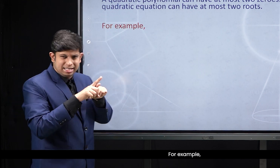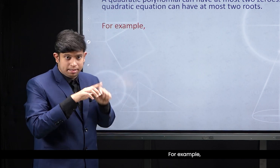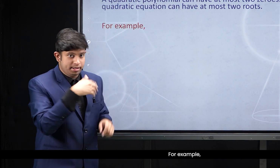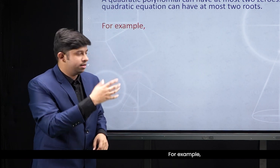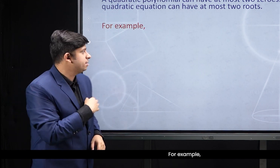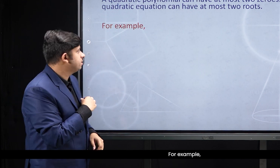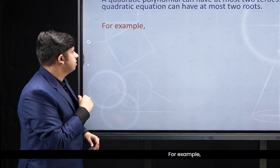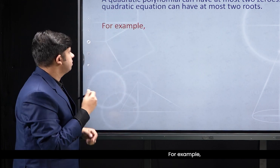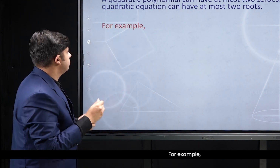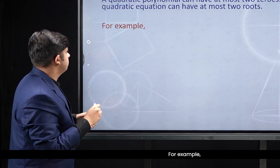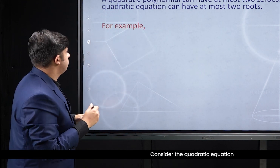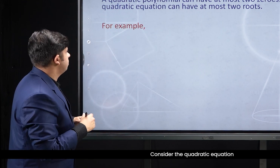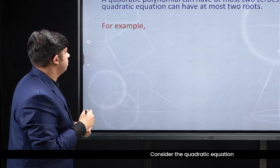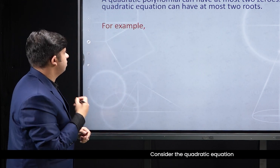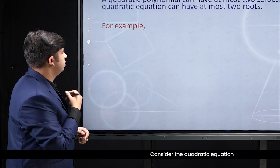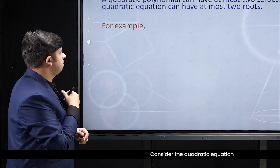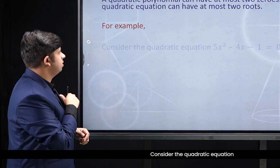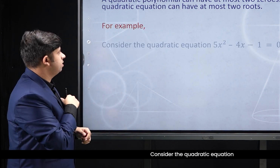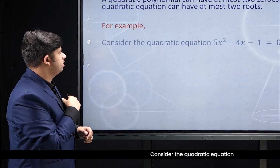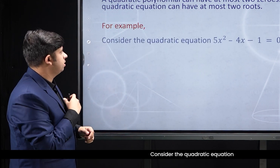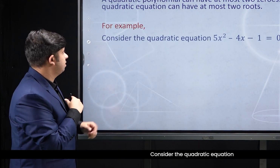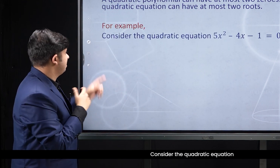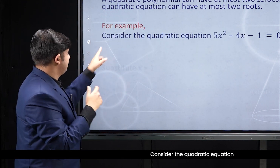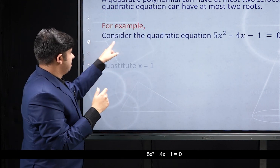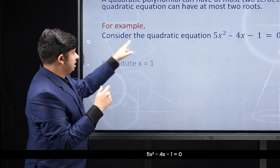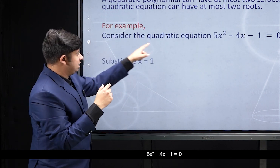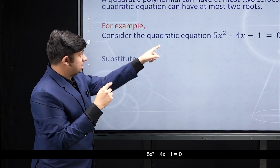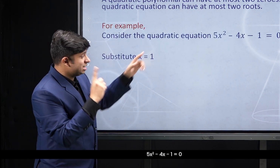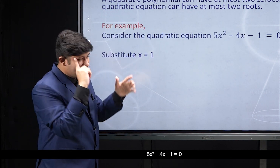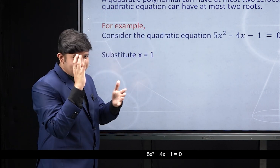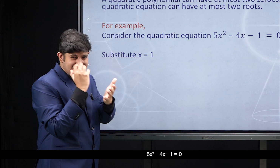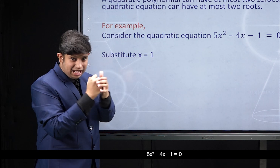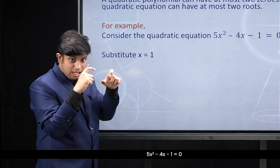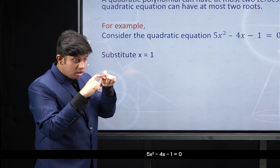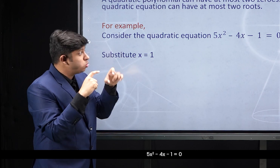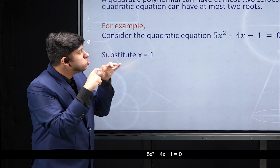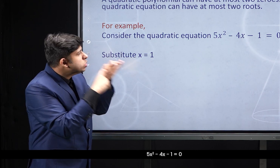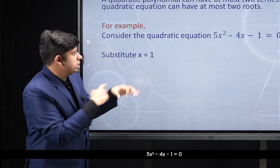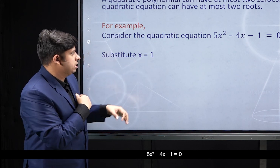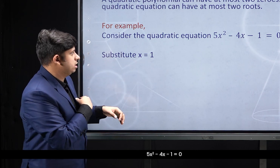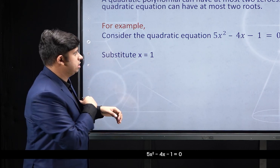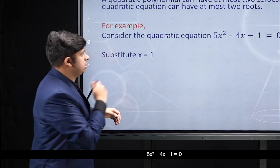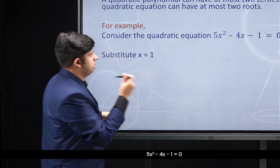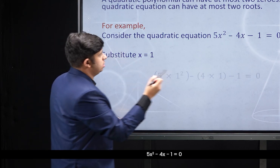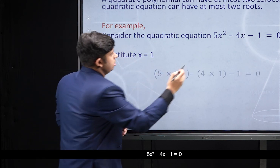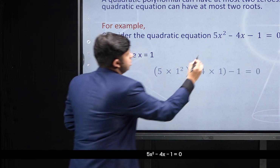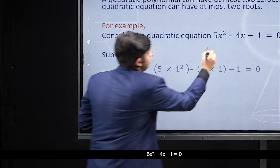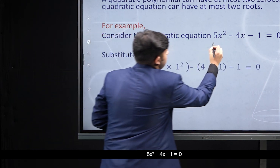For example, consider the quadratic equation 5x square minus 4x minus 1 equal to 0.